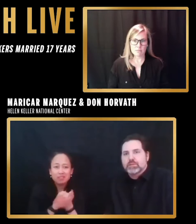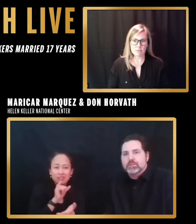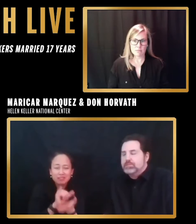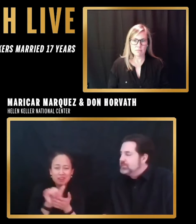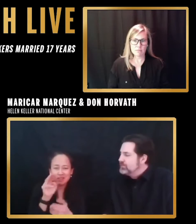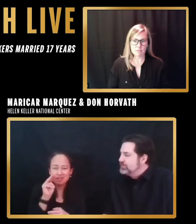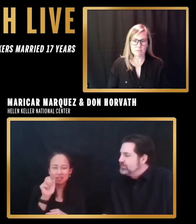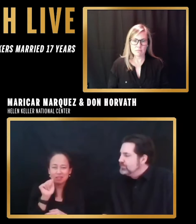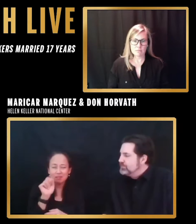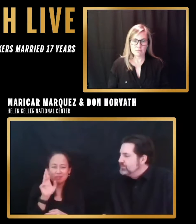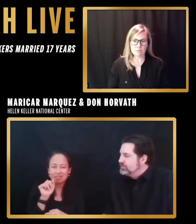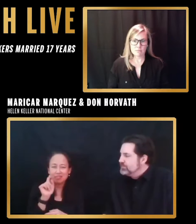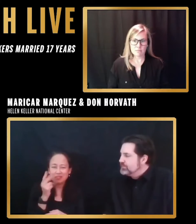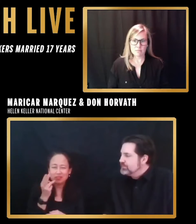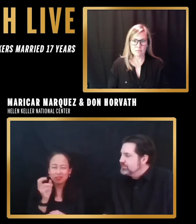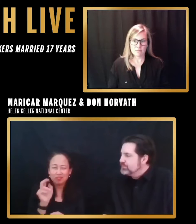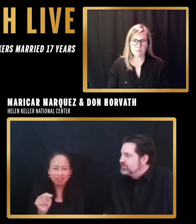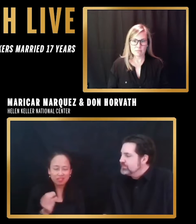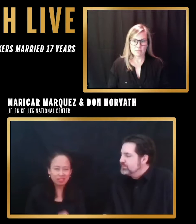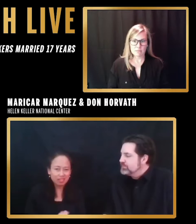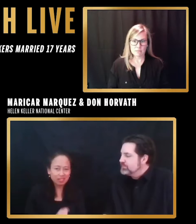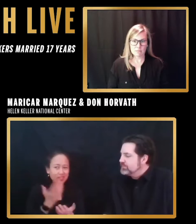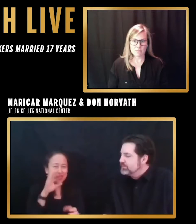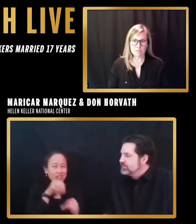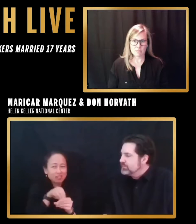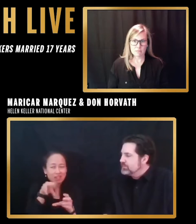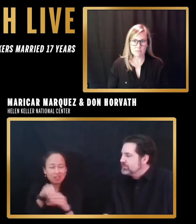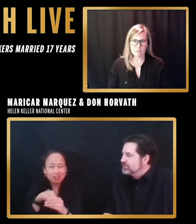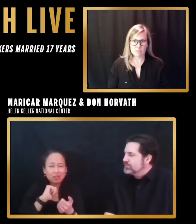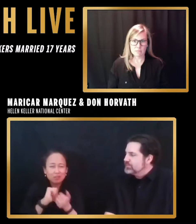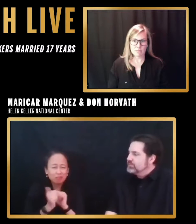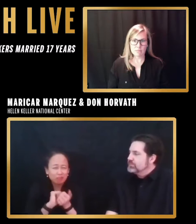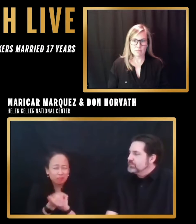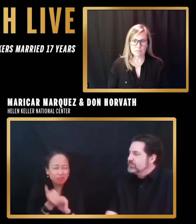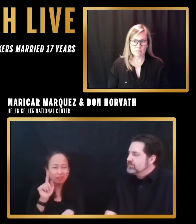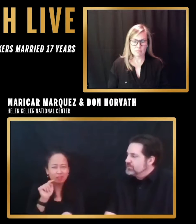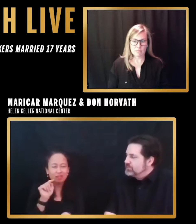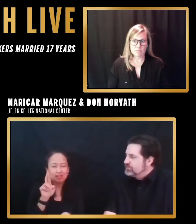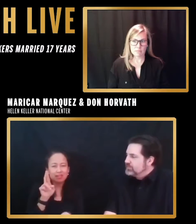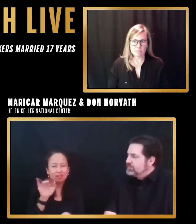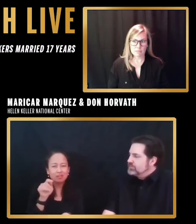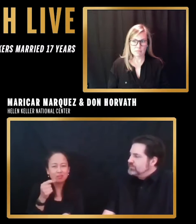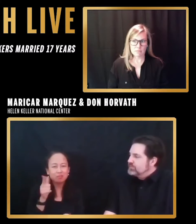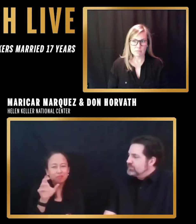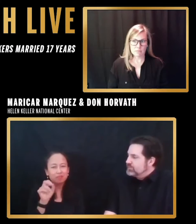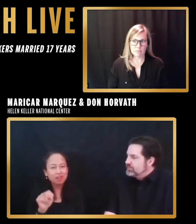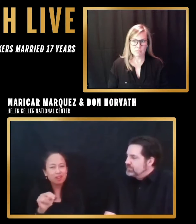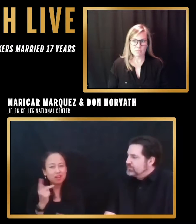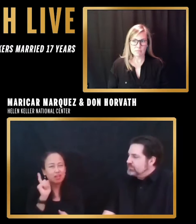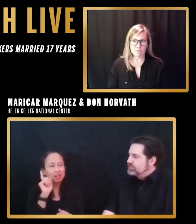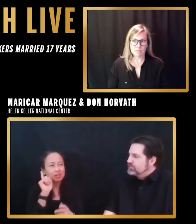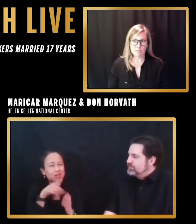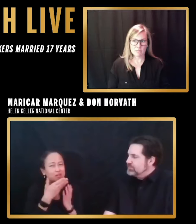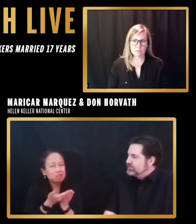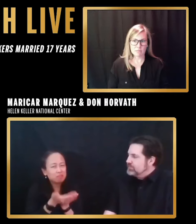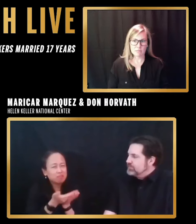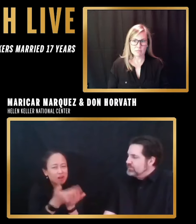a lot of different activities. I'm a runner. I've run the New York City Marathon before. I've competed